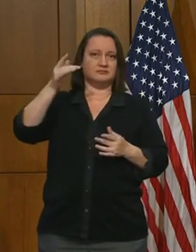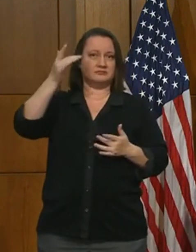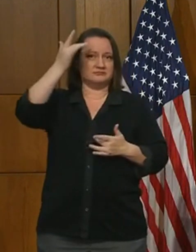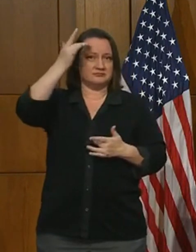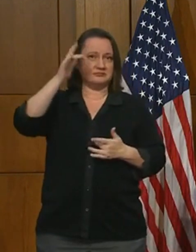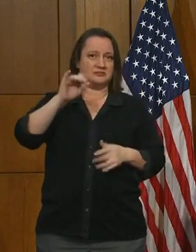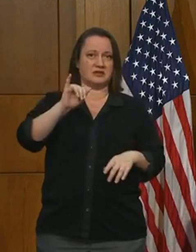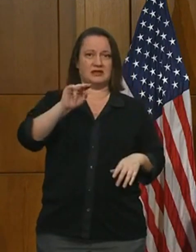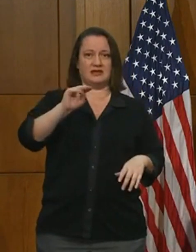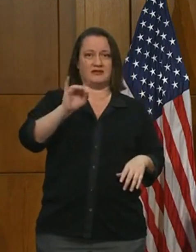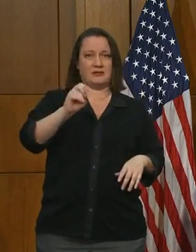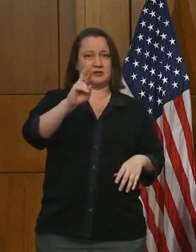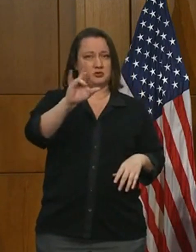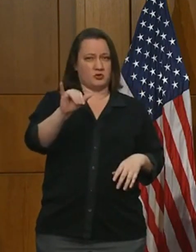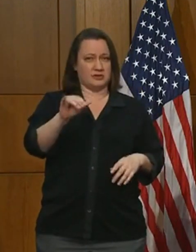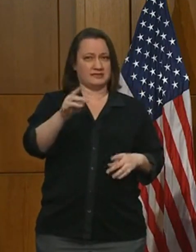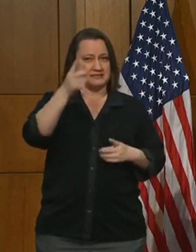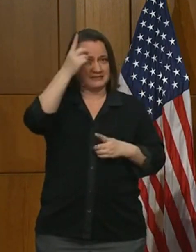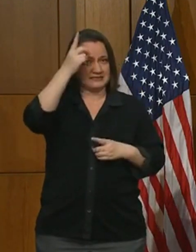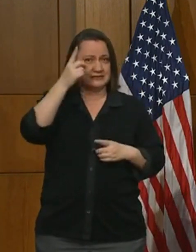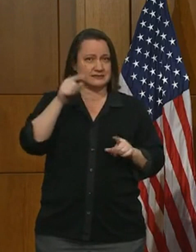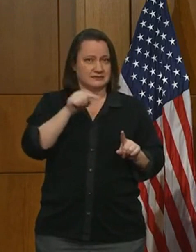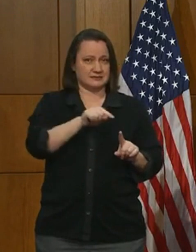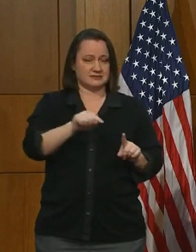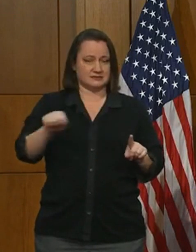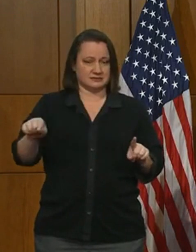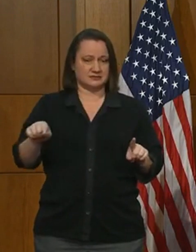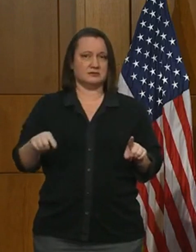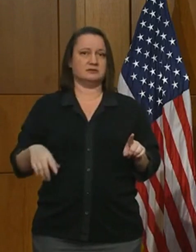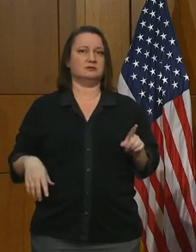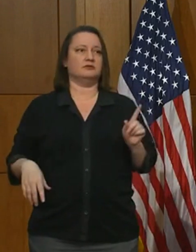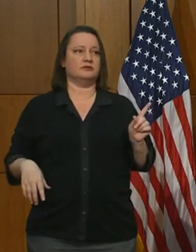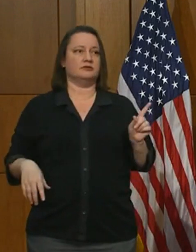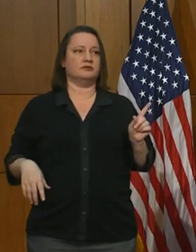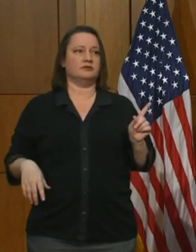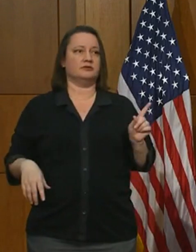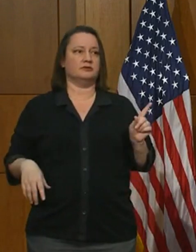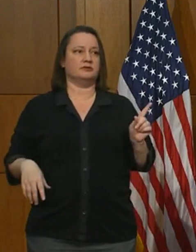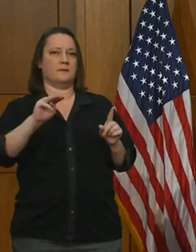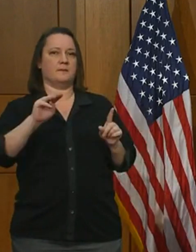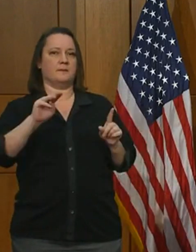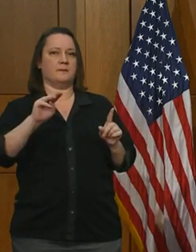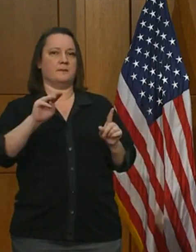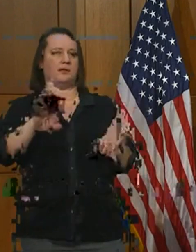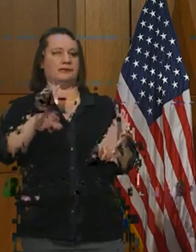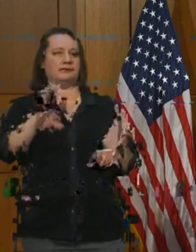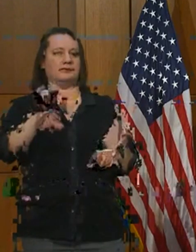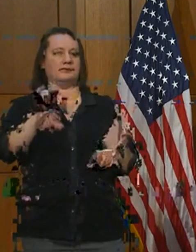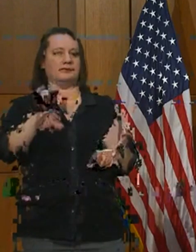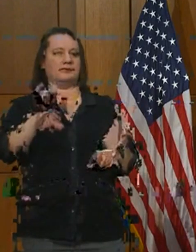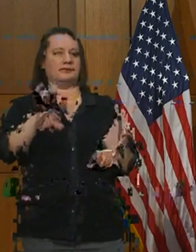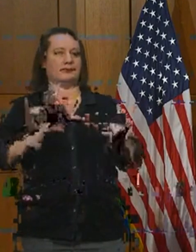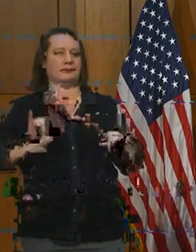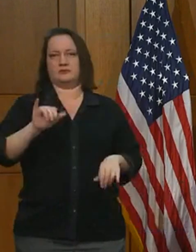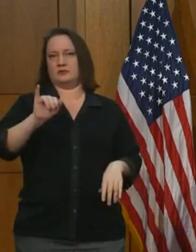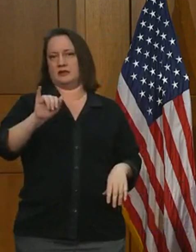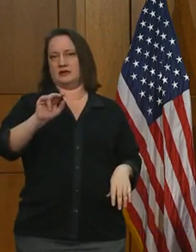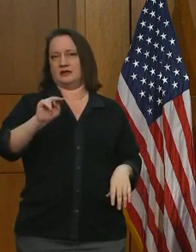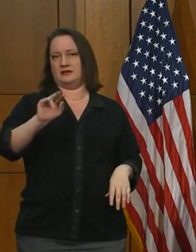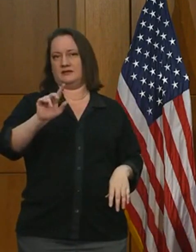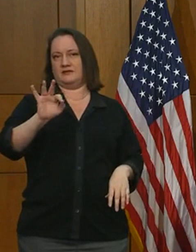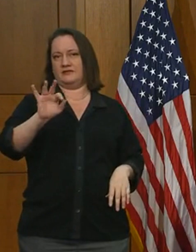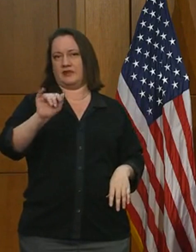So, Mel, the first question is whether or not we have any cases of multisystem inflammatory syndrome in children, which is